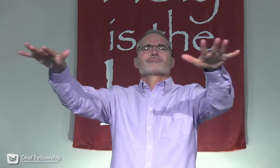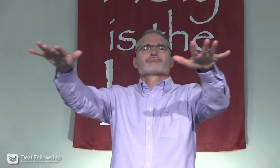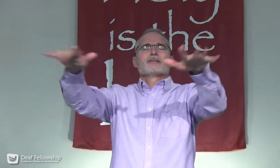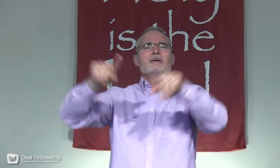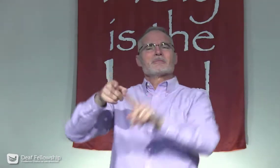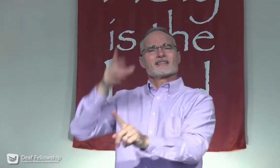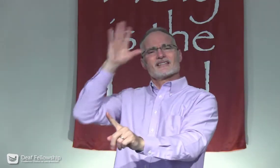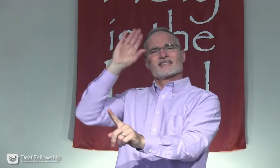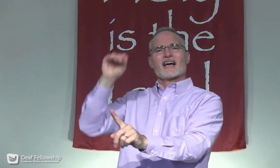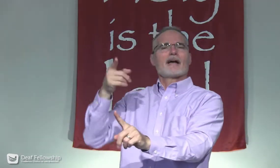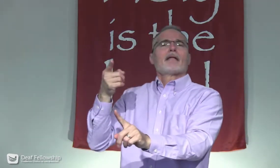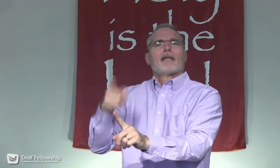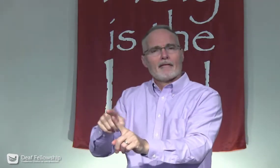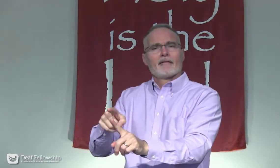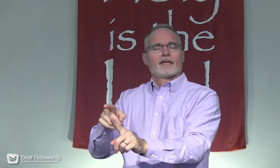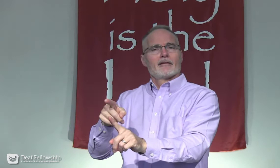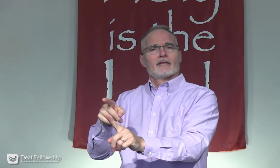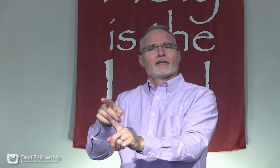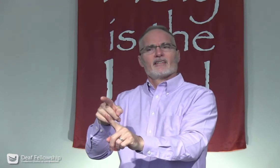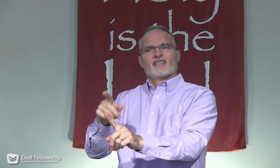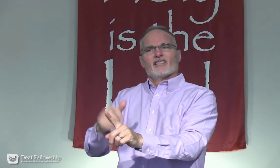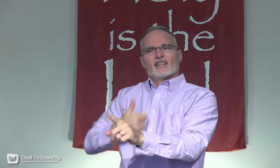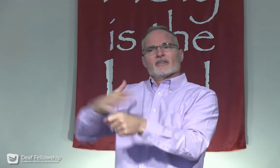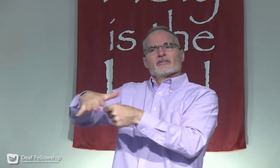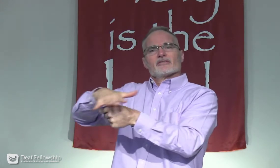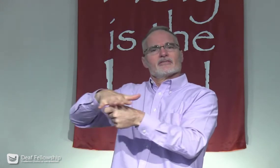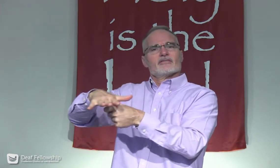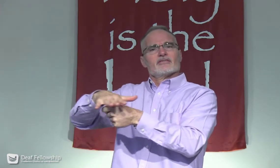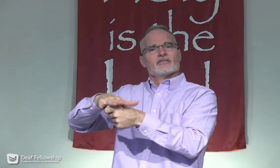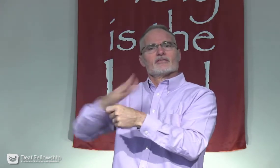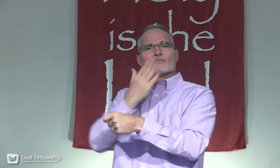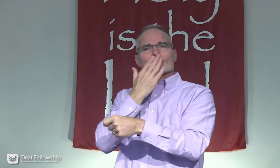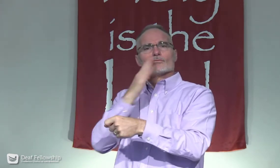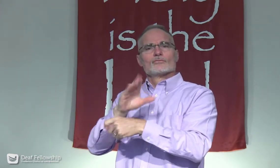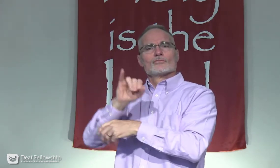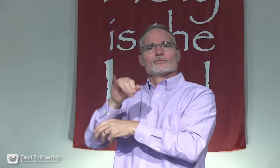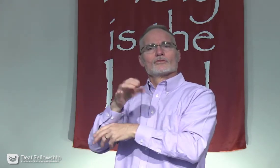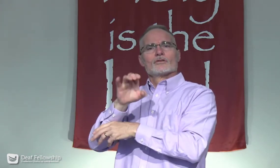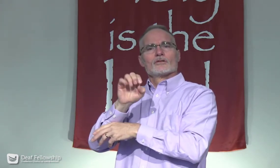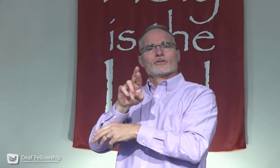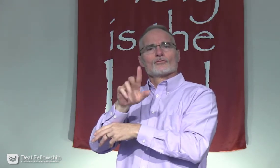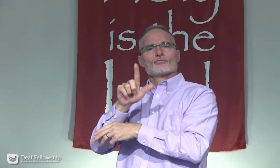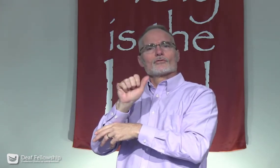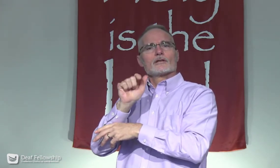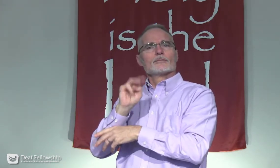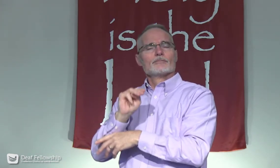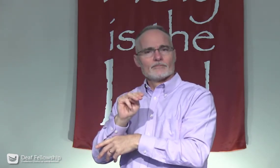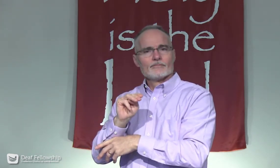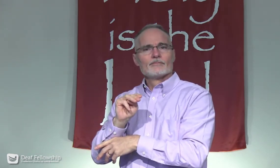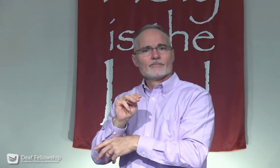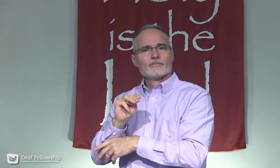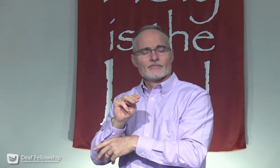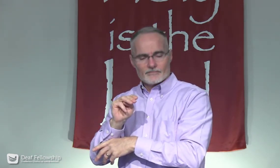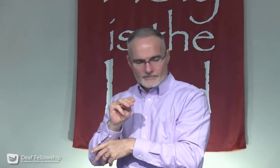Rome's power was widespread. But this guy happened to live in